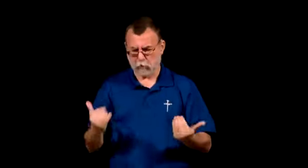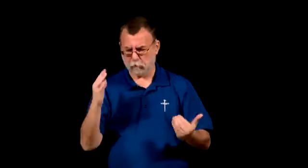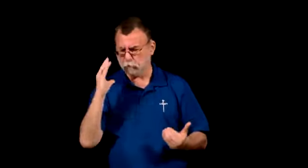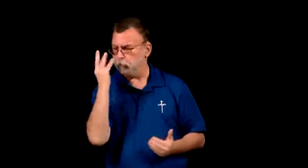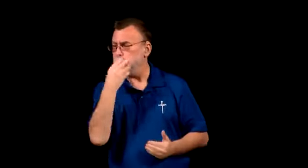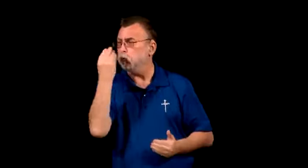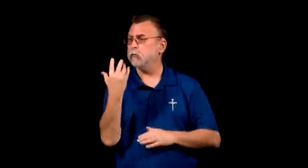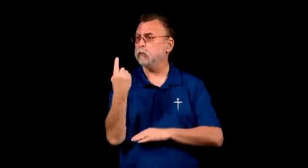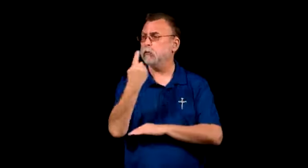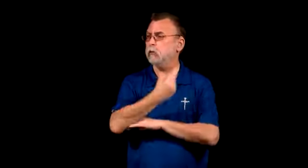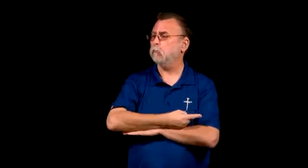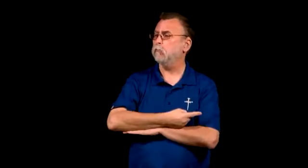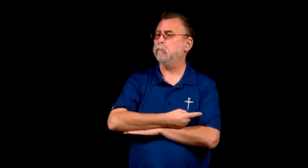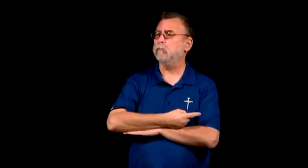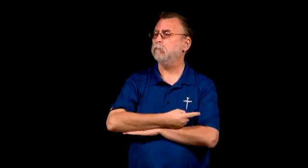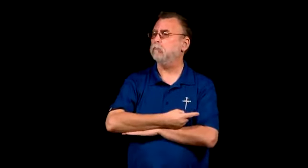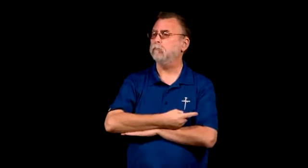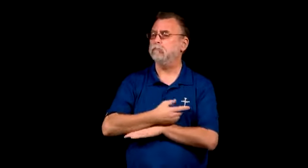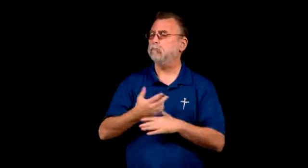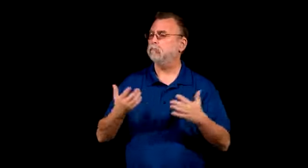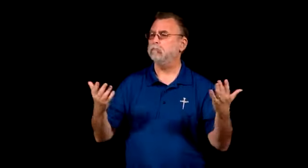thank you. Thank you for this beautiful day.